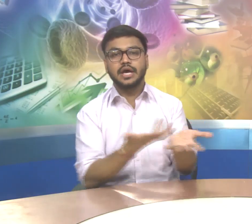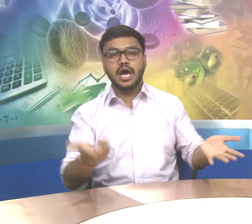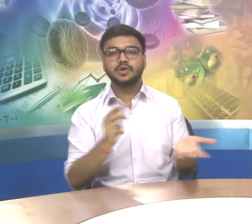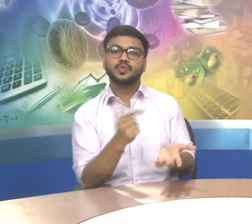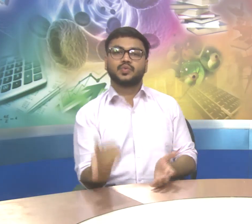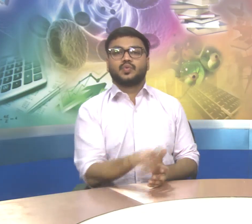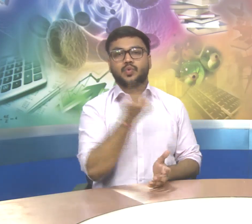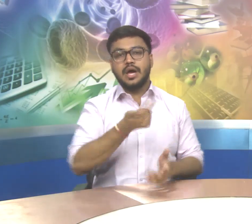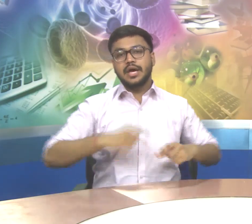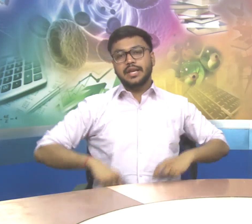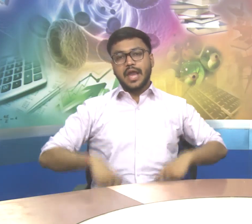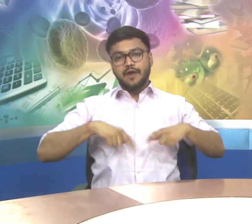and safe.